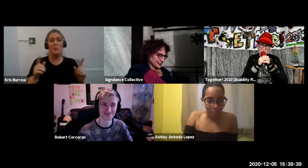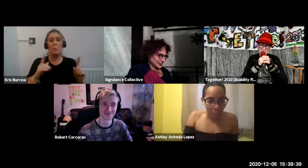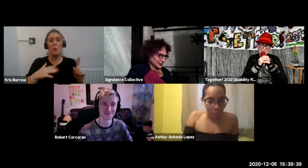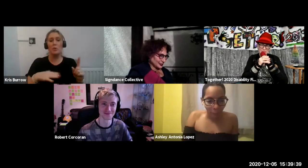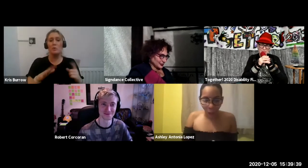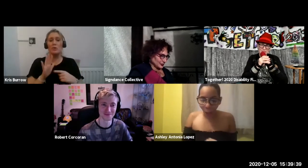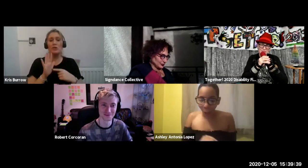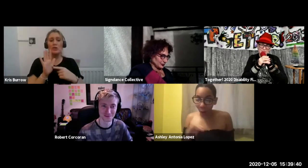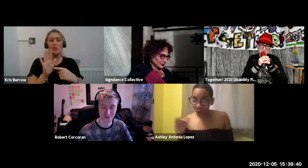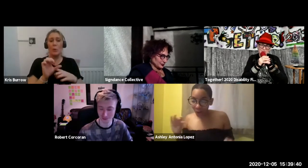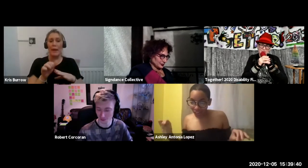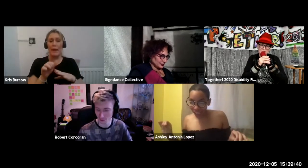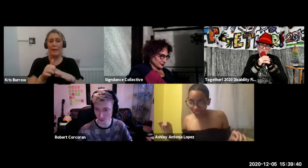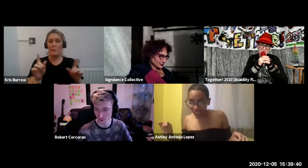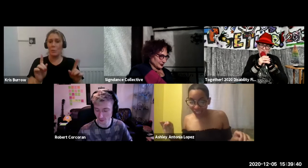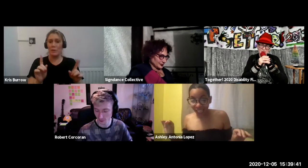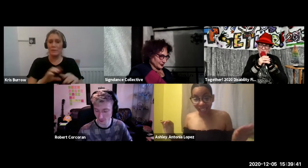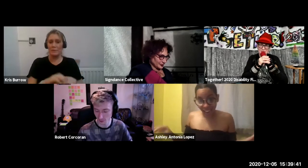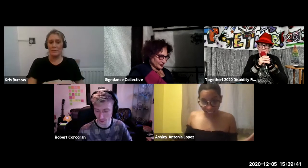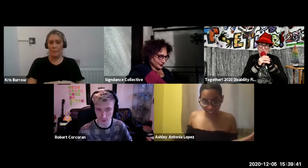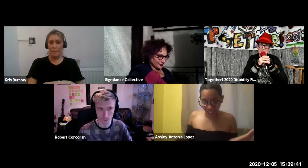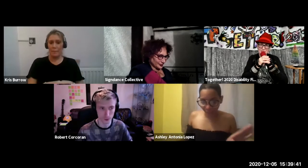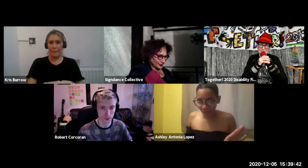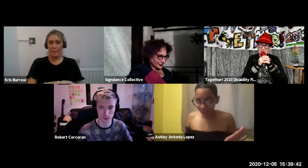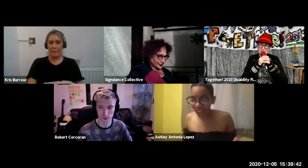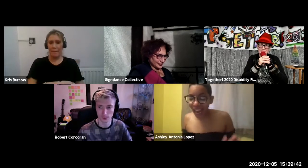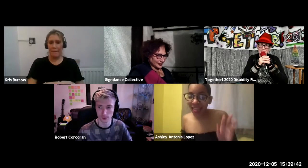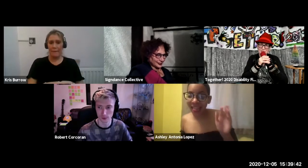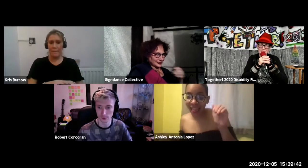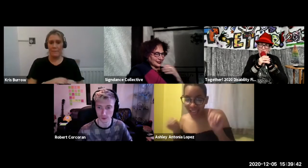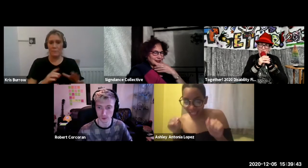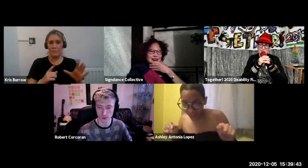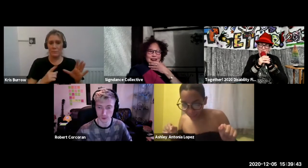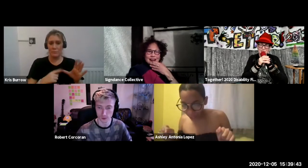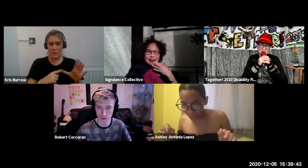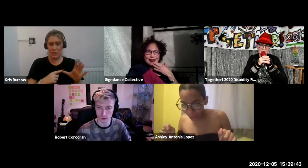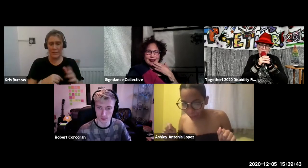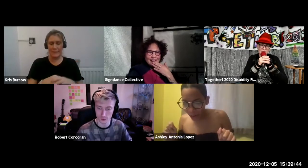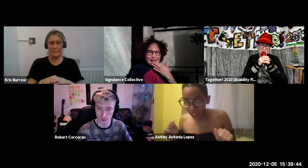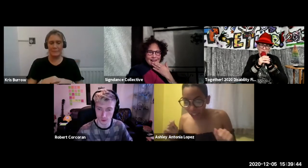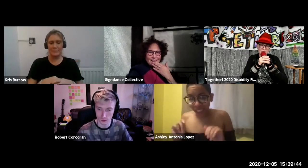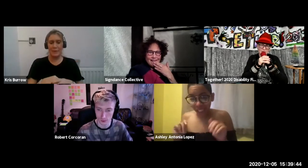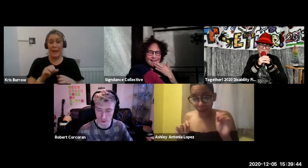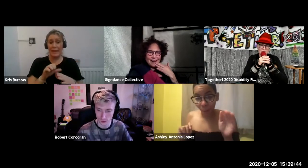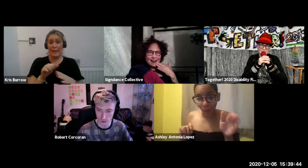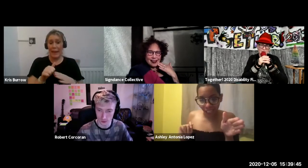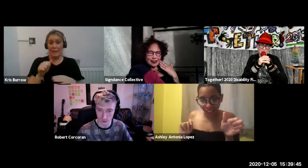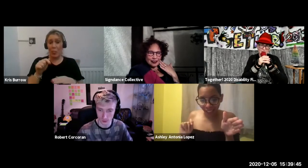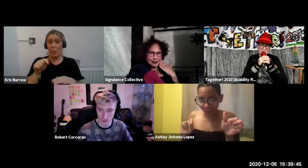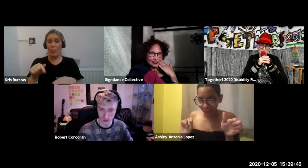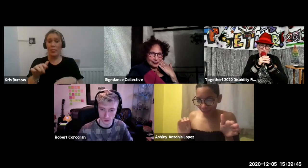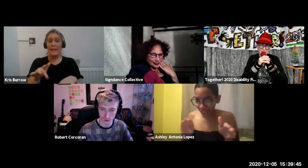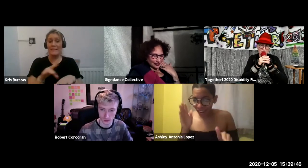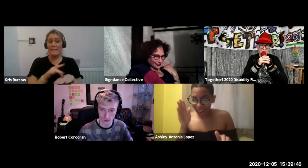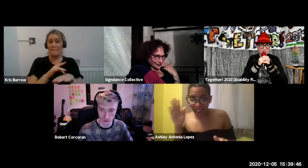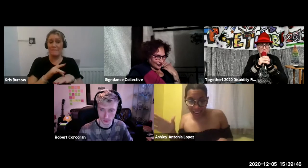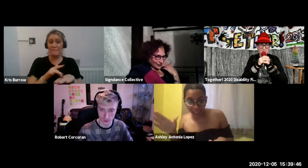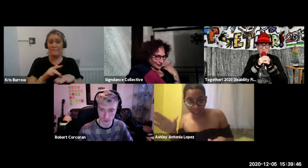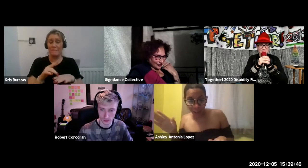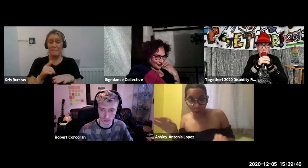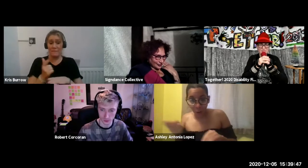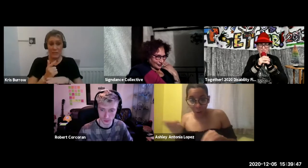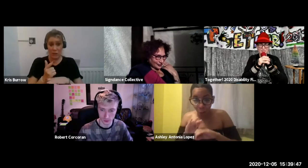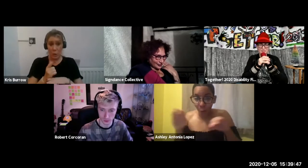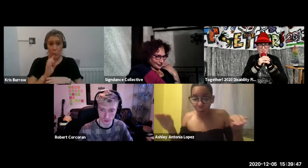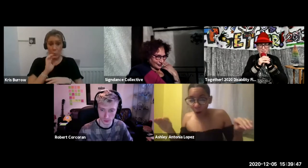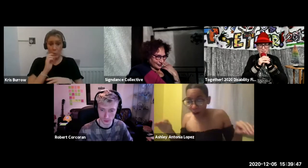next? Alrighty. Next, in this video, you will see a plate, a